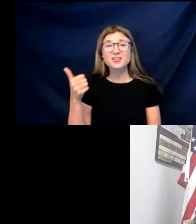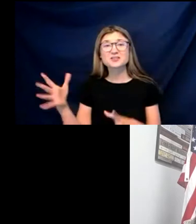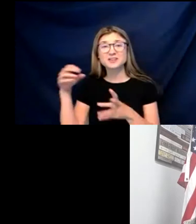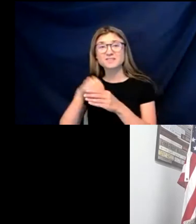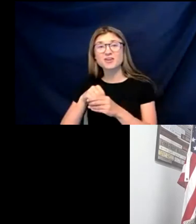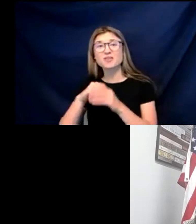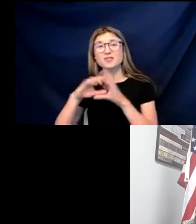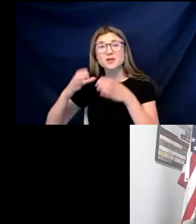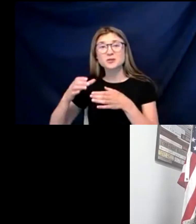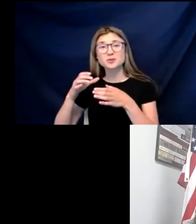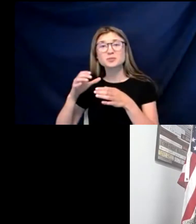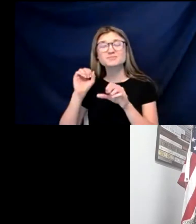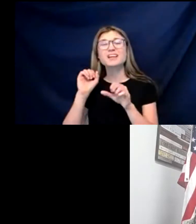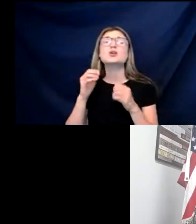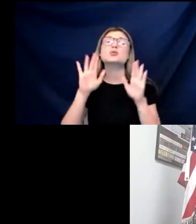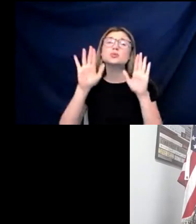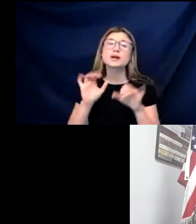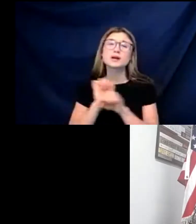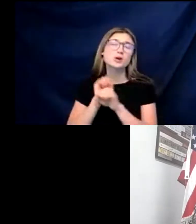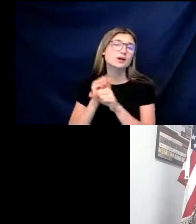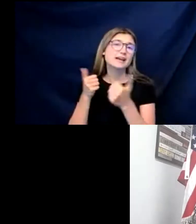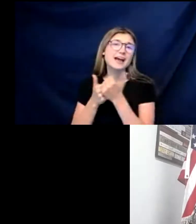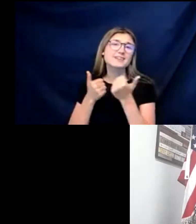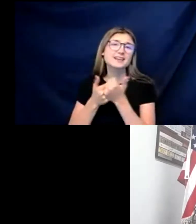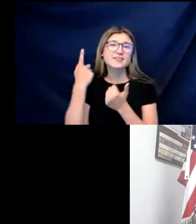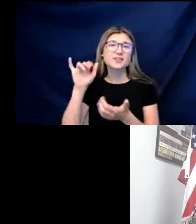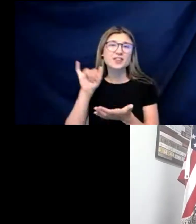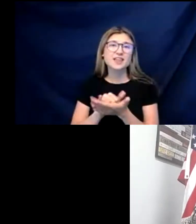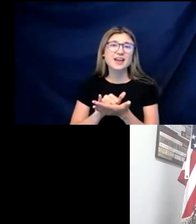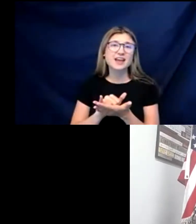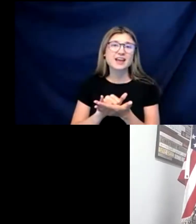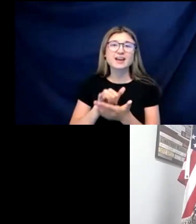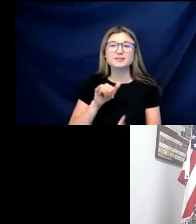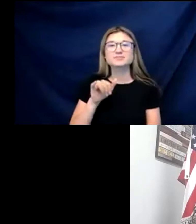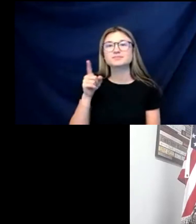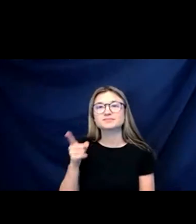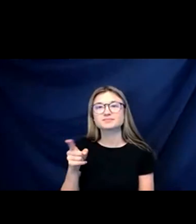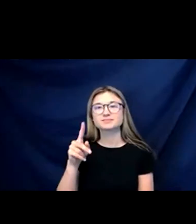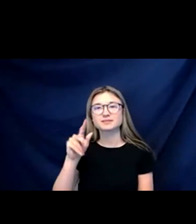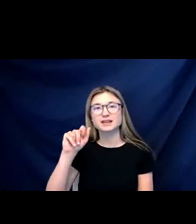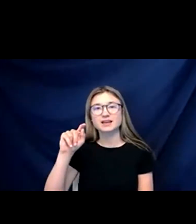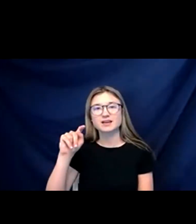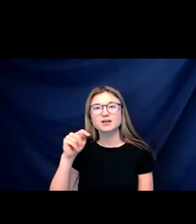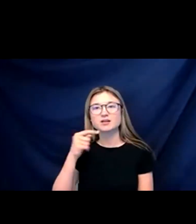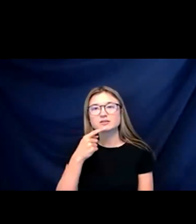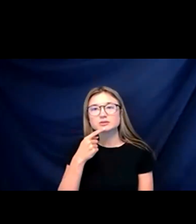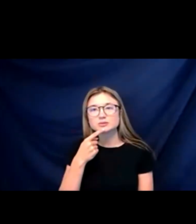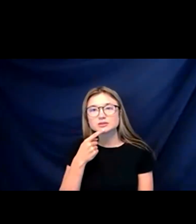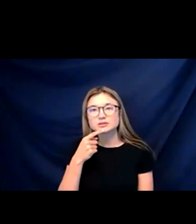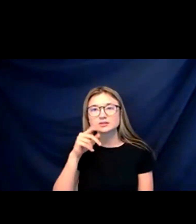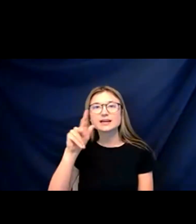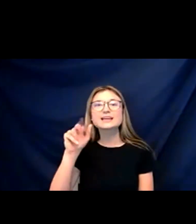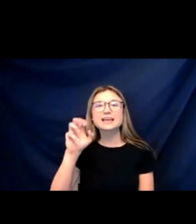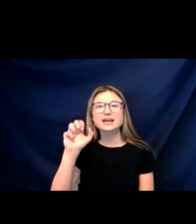for advocating for that service. Kathy did a tremendous job on that. She's done a lot of that. She did really, really